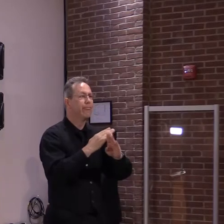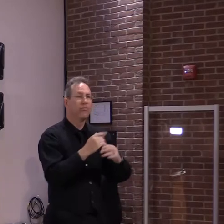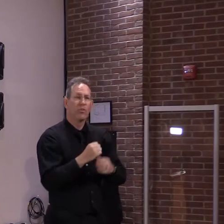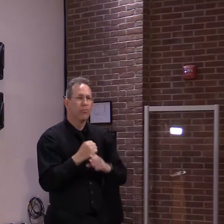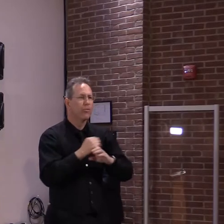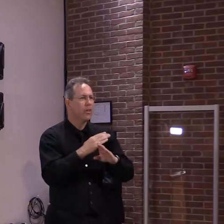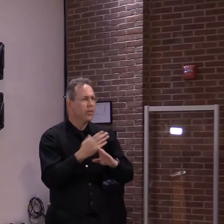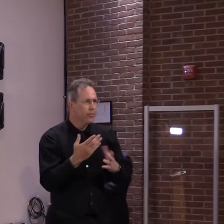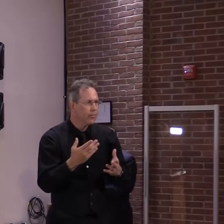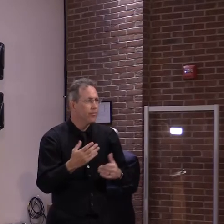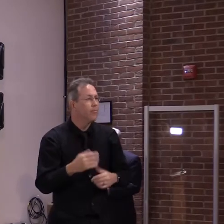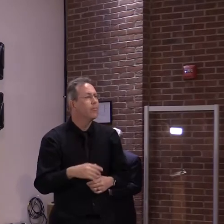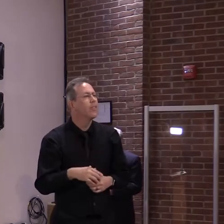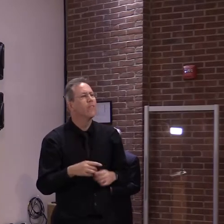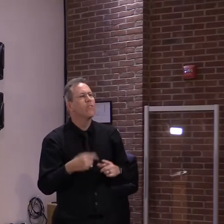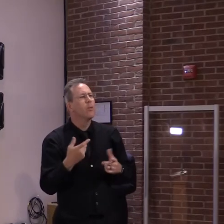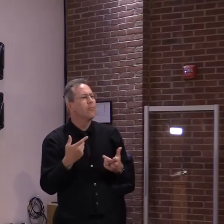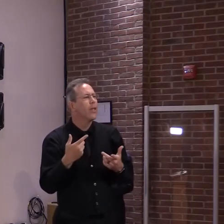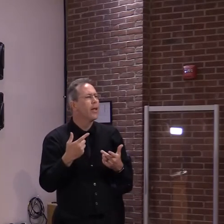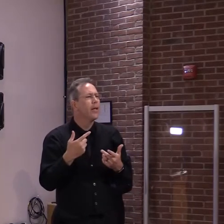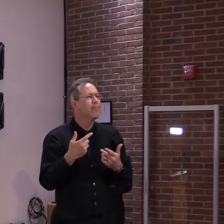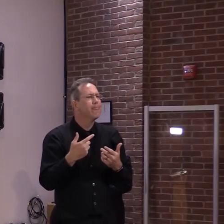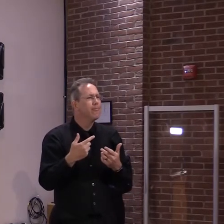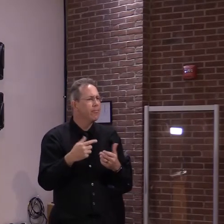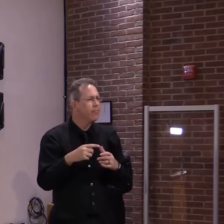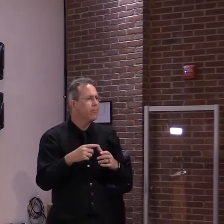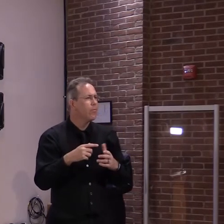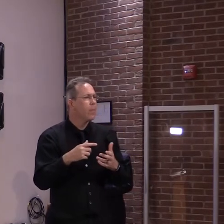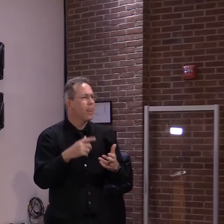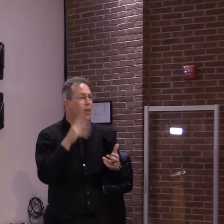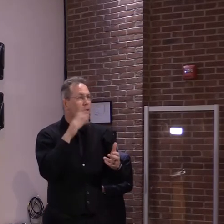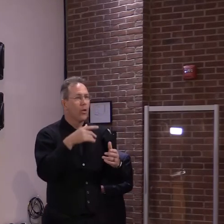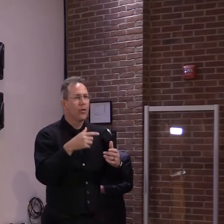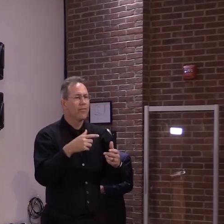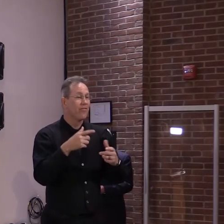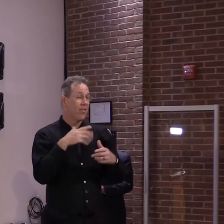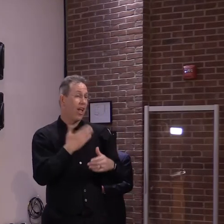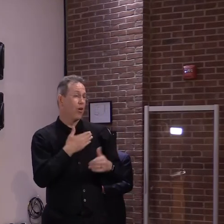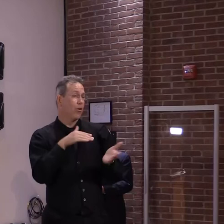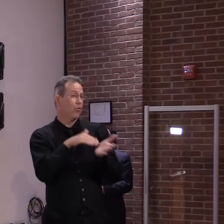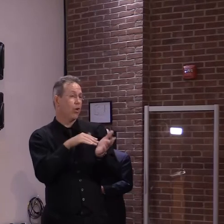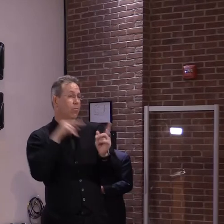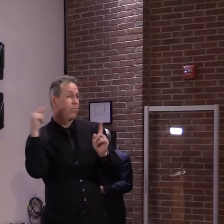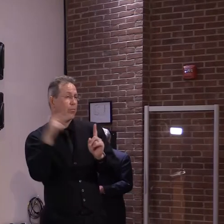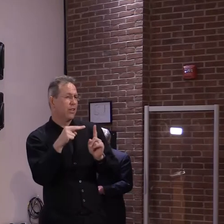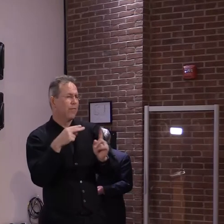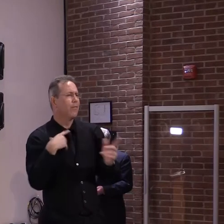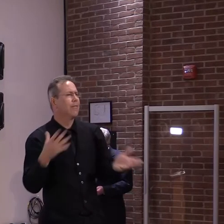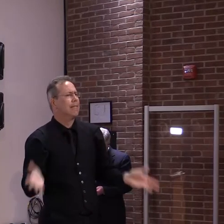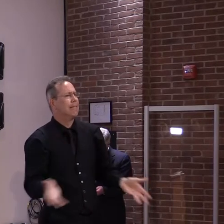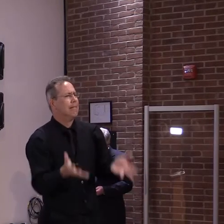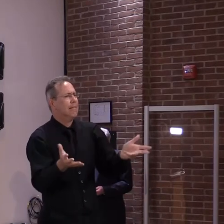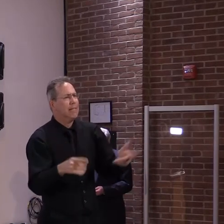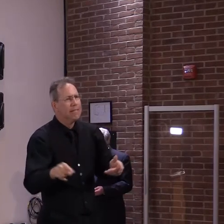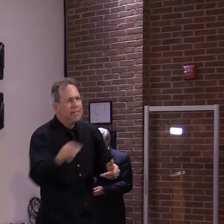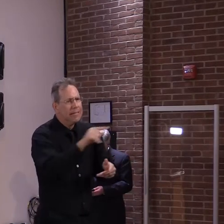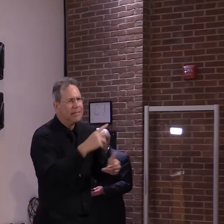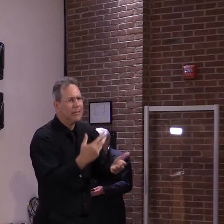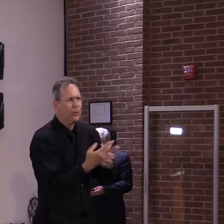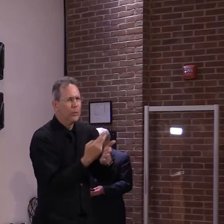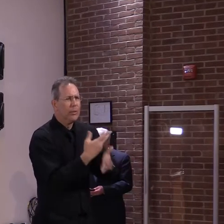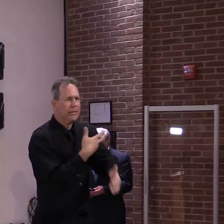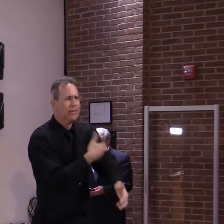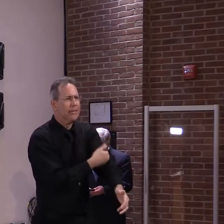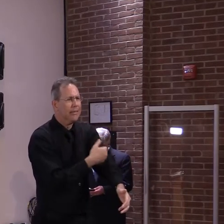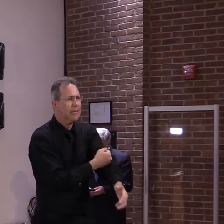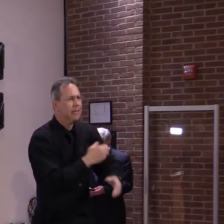would be much more directed towards encouraging vaccination more, and understand, having the population